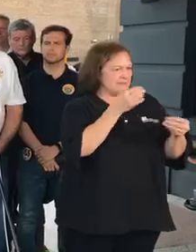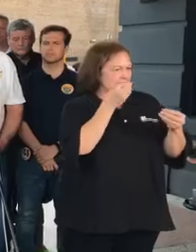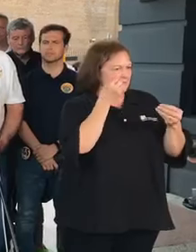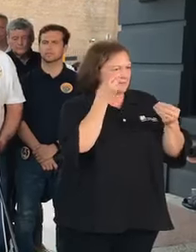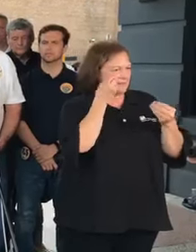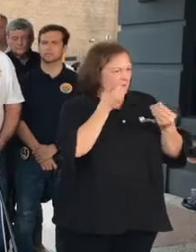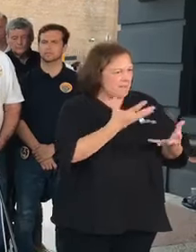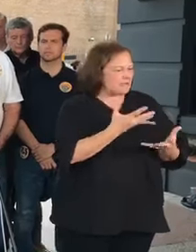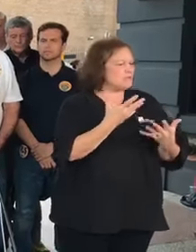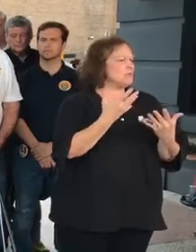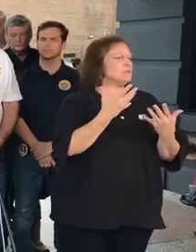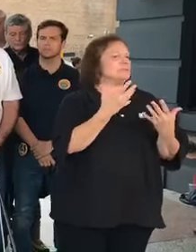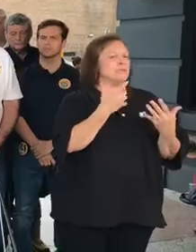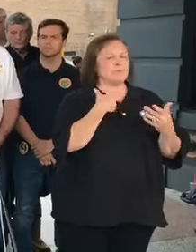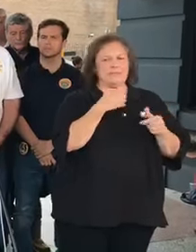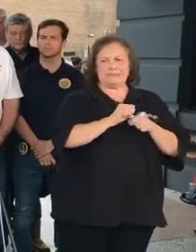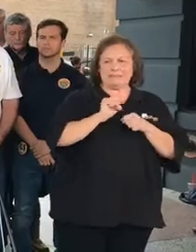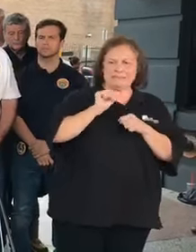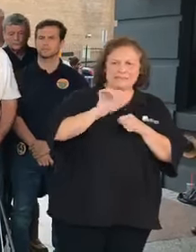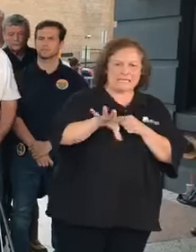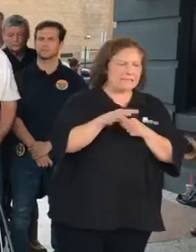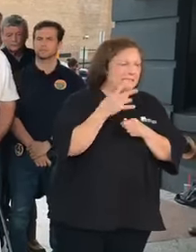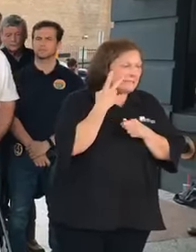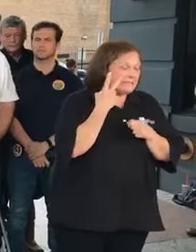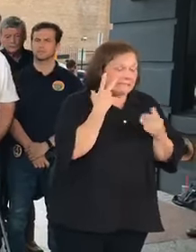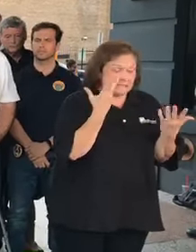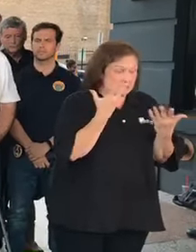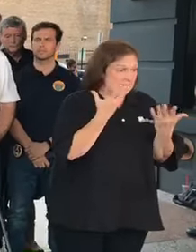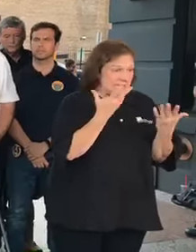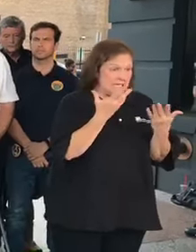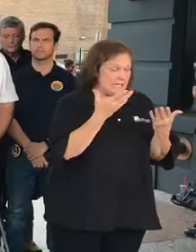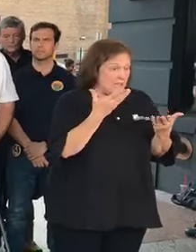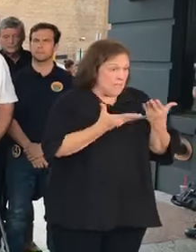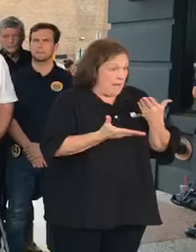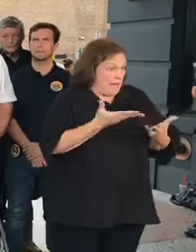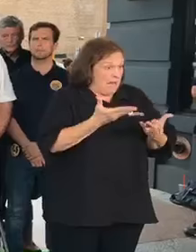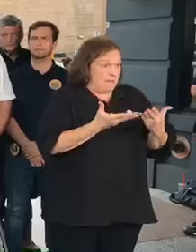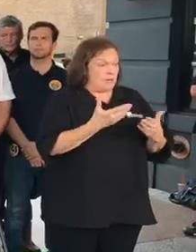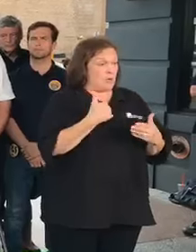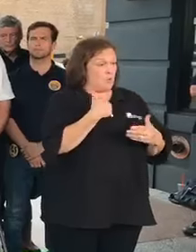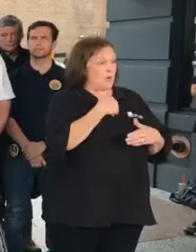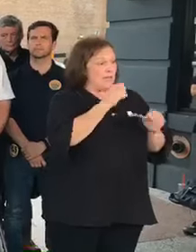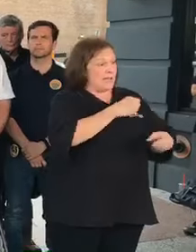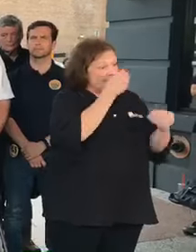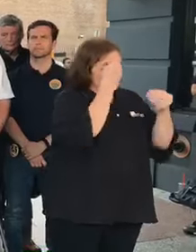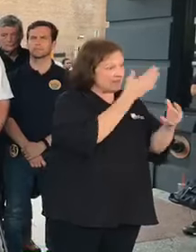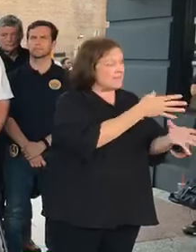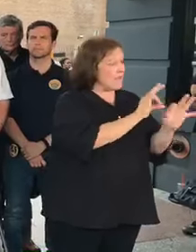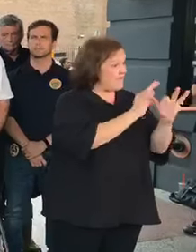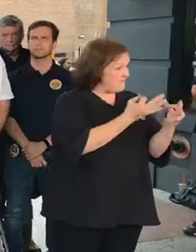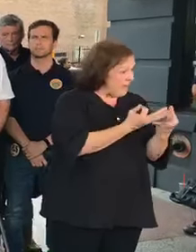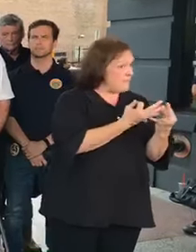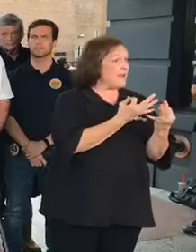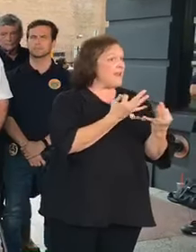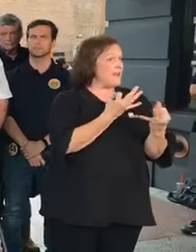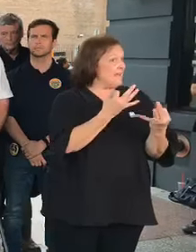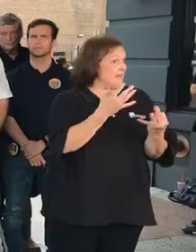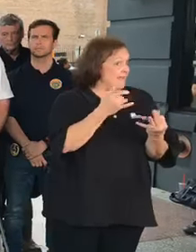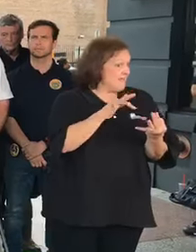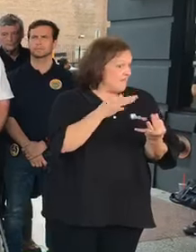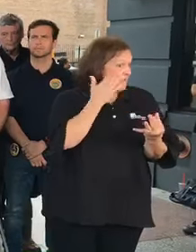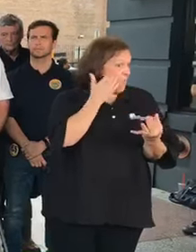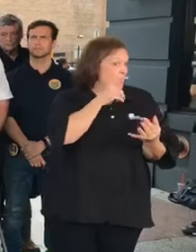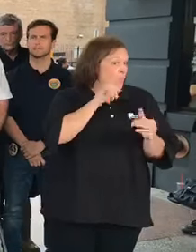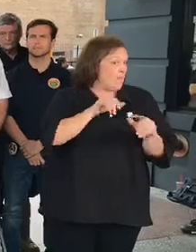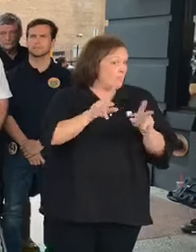identify anything that we can identify and give family, at least that family, closure. The dogs were in. They did